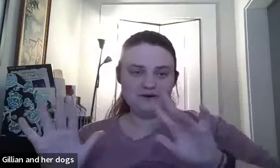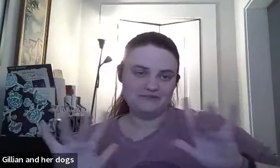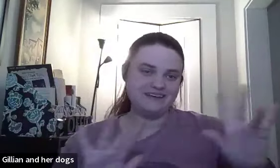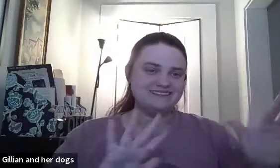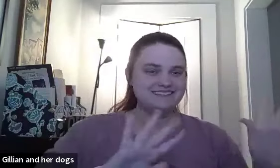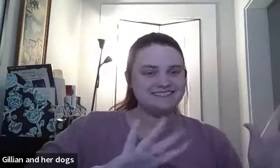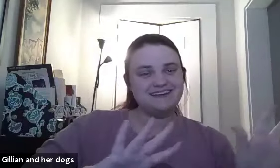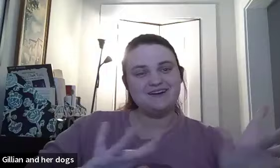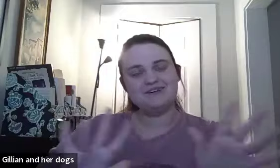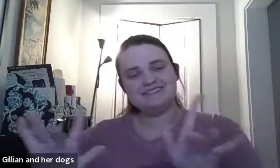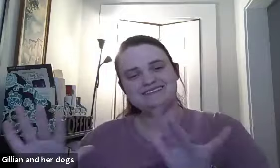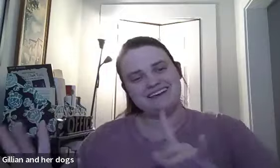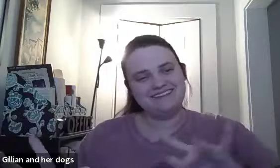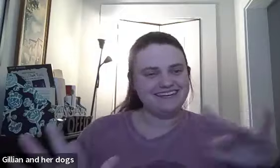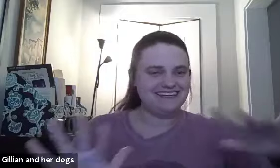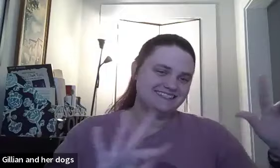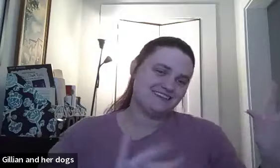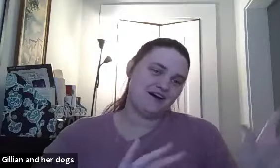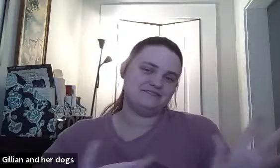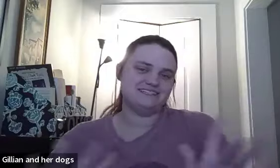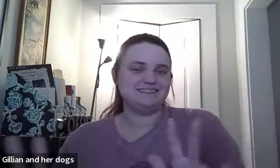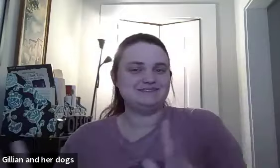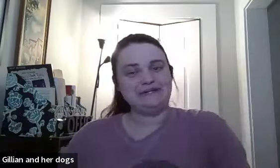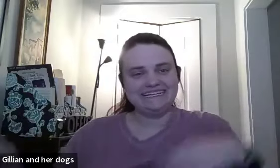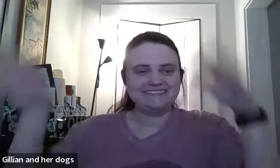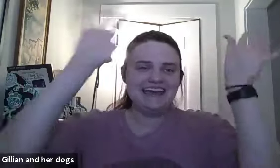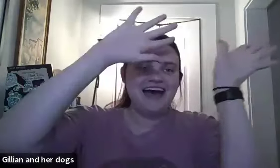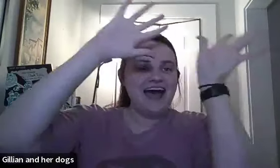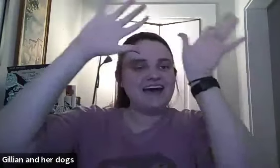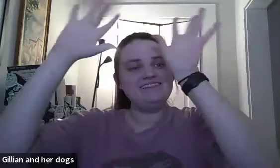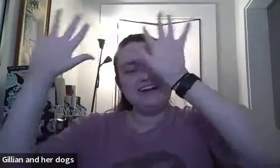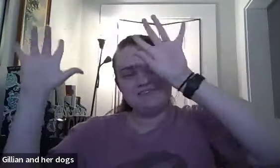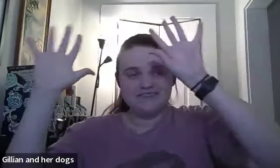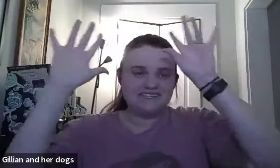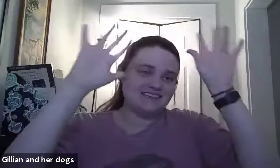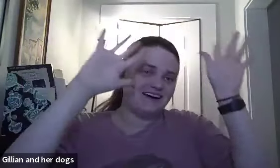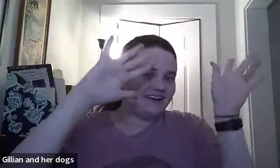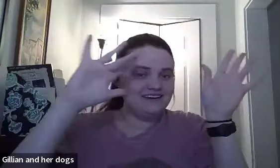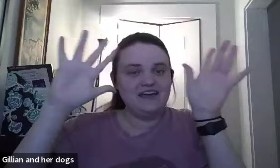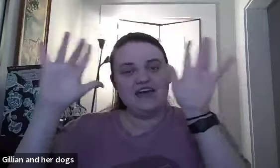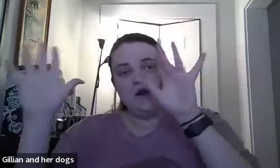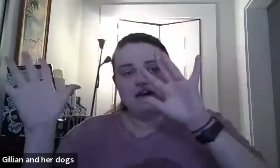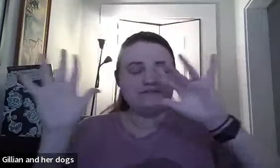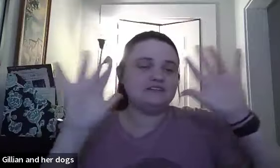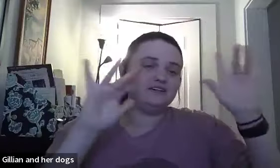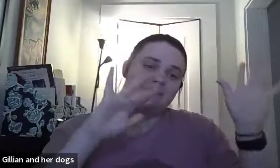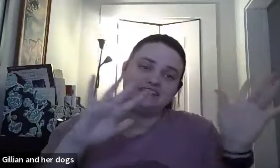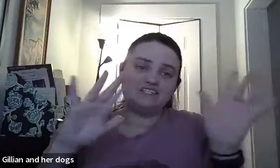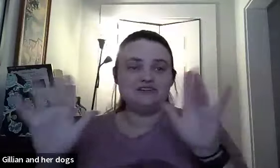forth because the snow is so delicate and soft and sweet. I love this sign. However little I get to